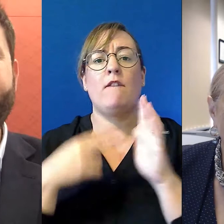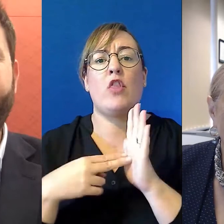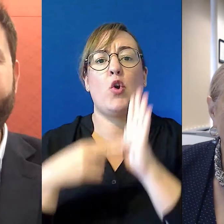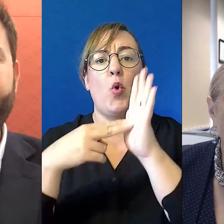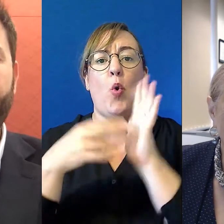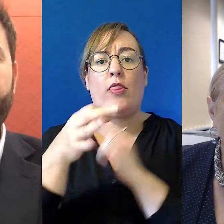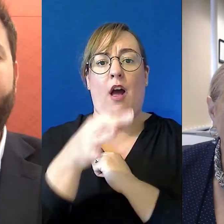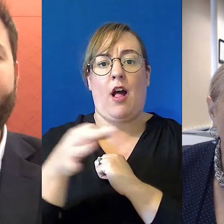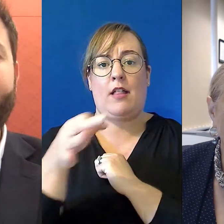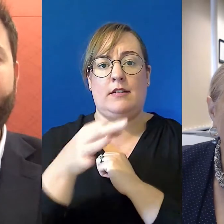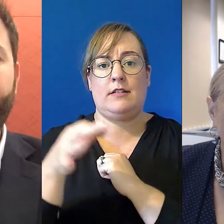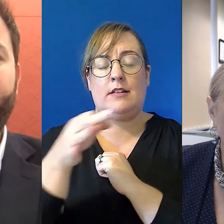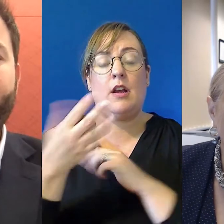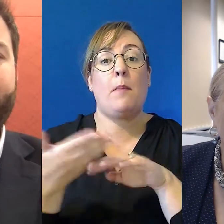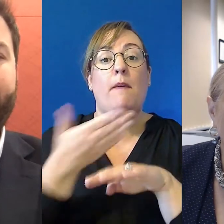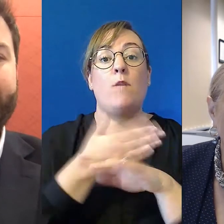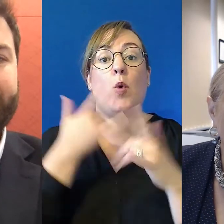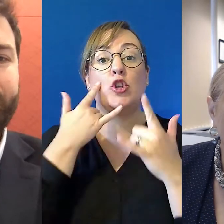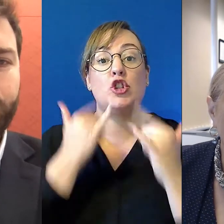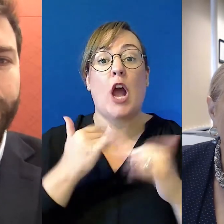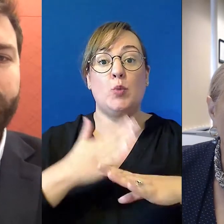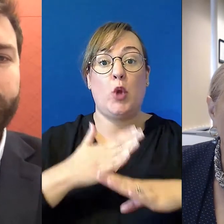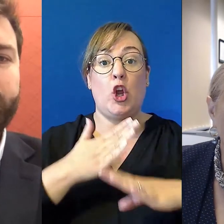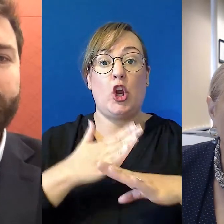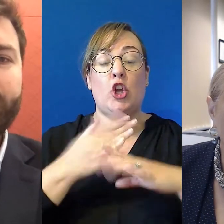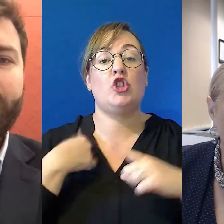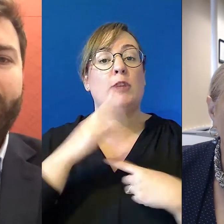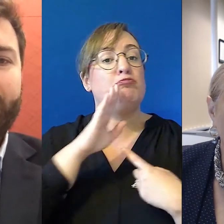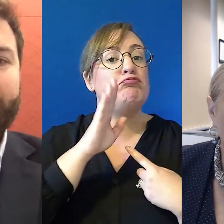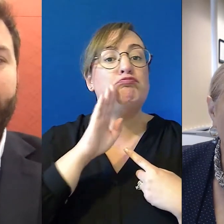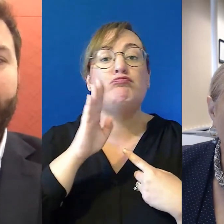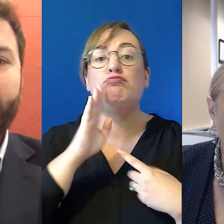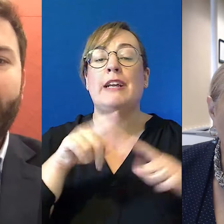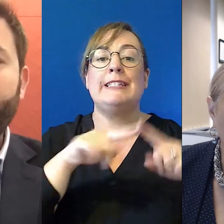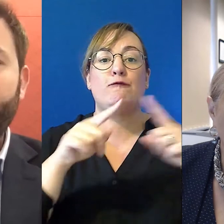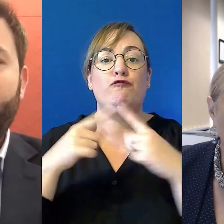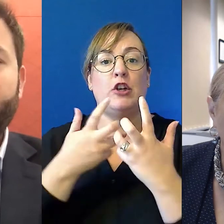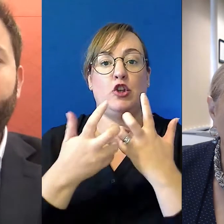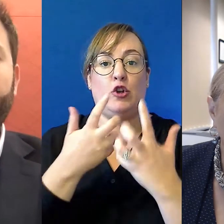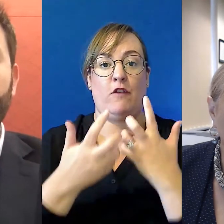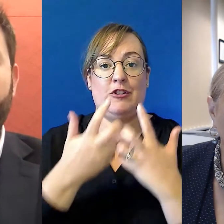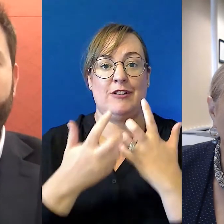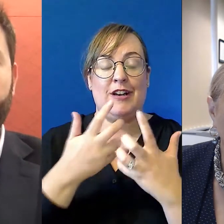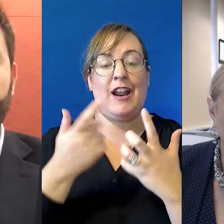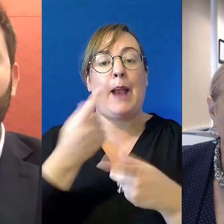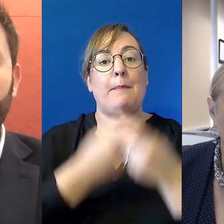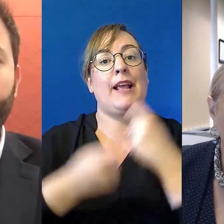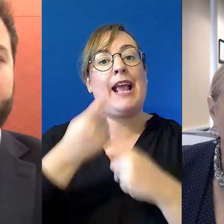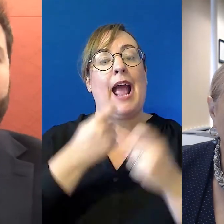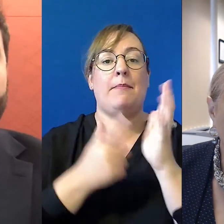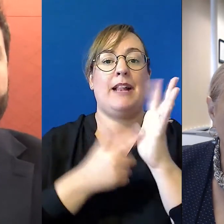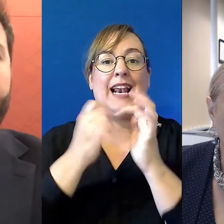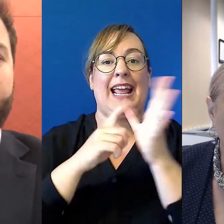a judge, she was a lecturer at several universities and acted as legal counsel for